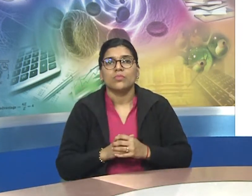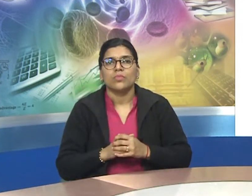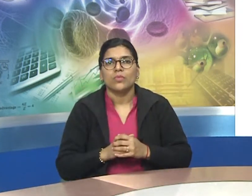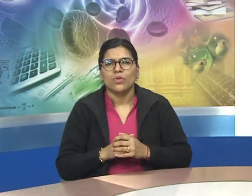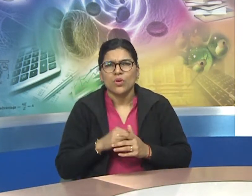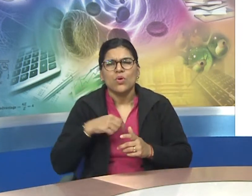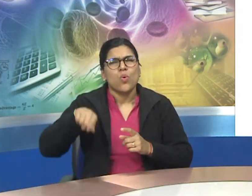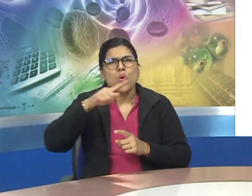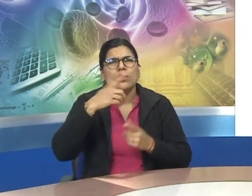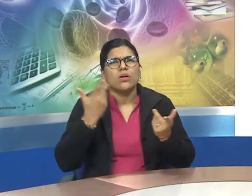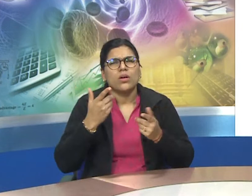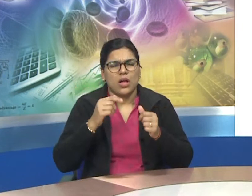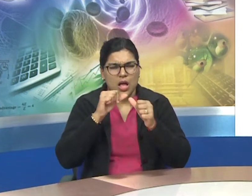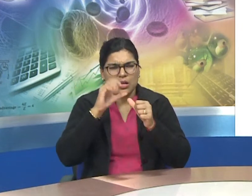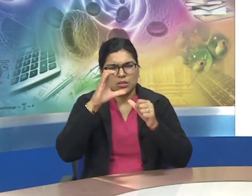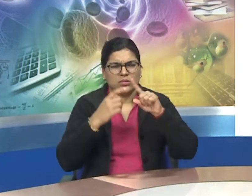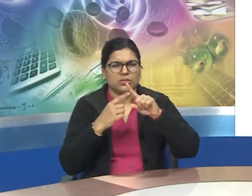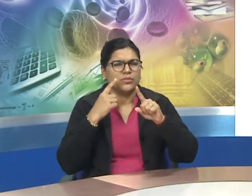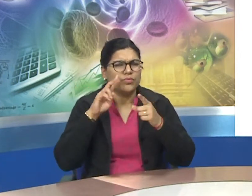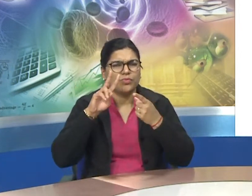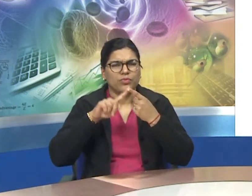I will tell you the sentence first.